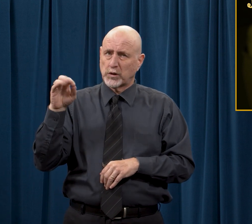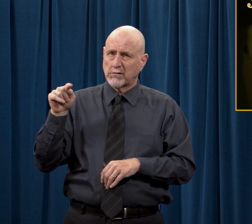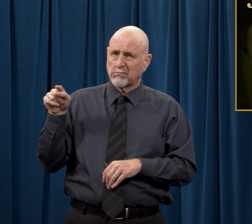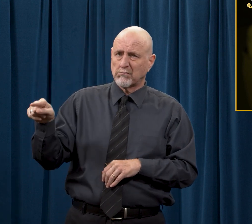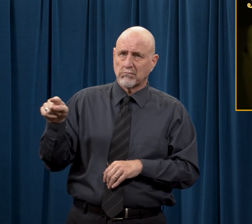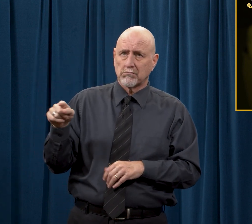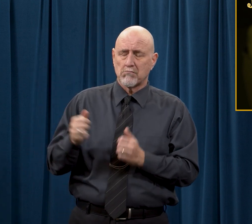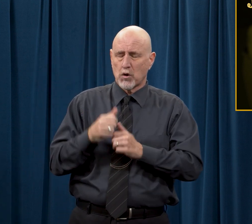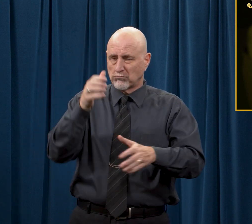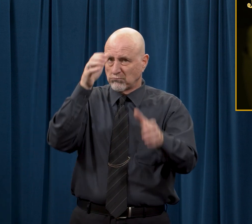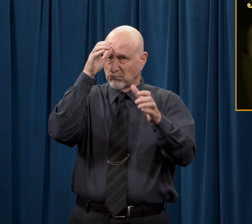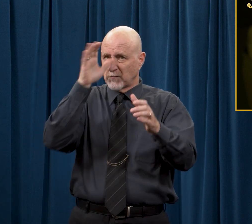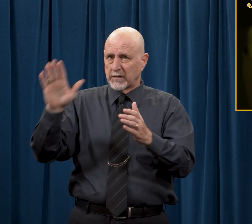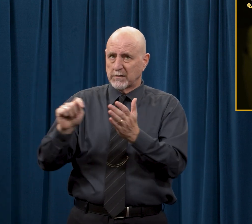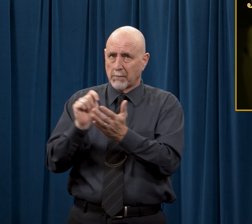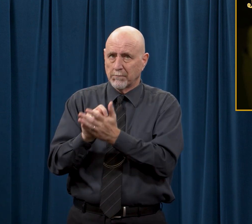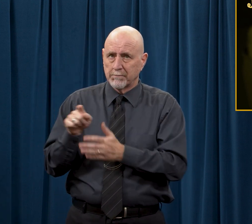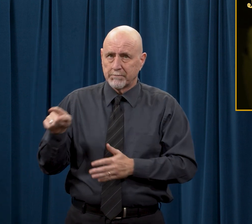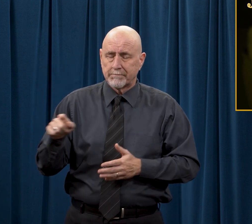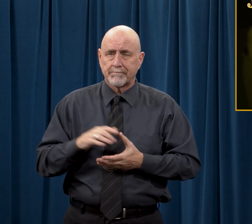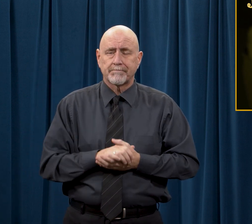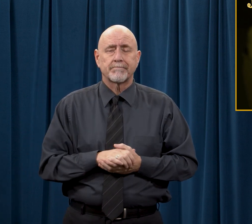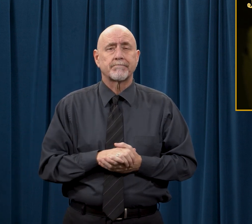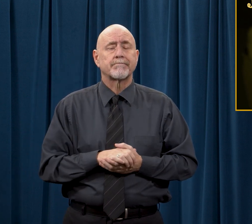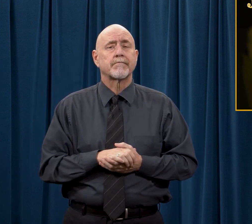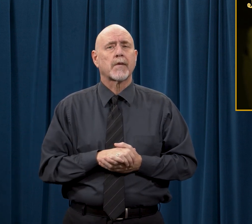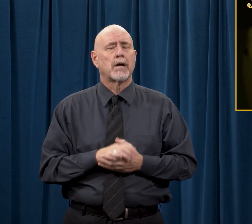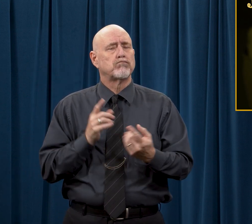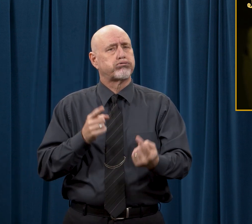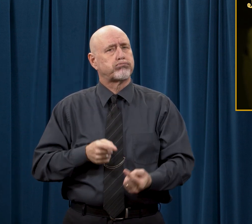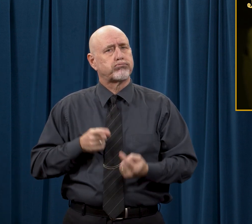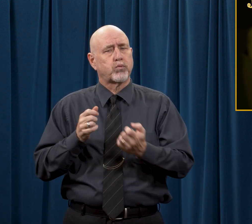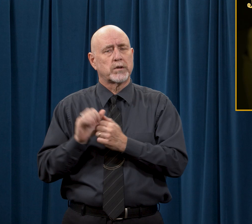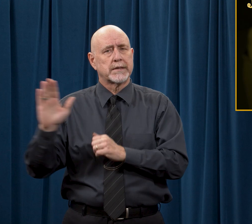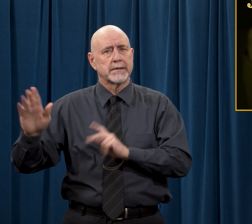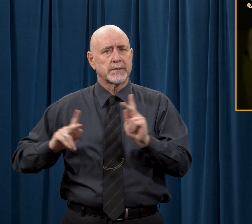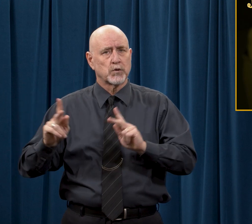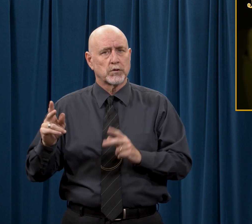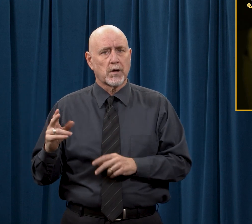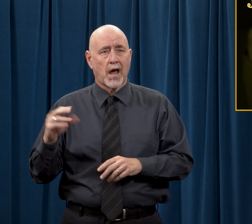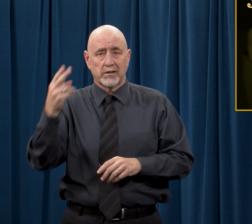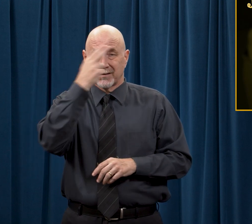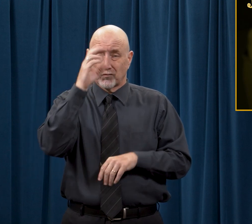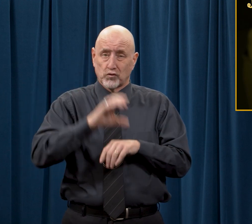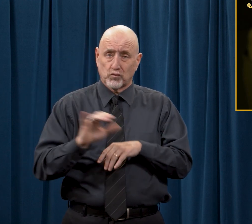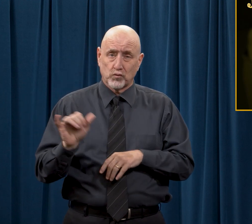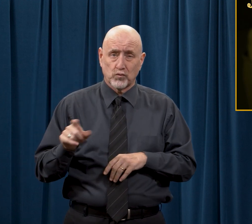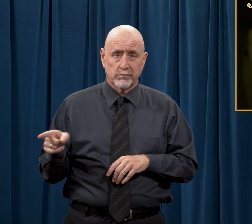a Catholic priest and the most learned man of his day. But he had trouble with his own